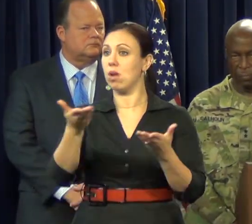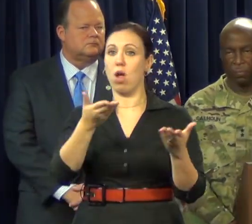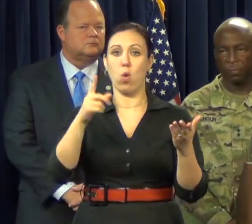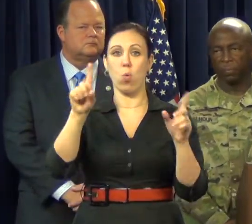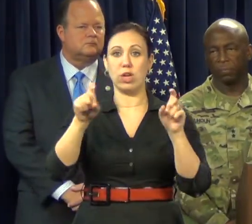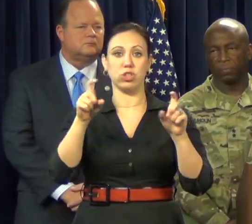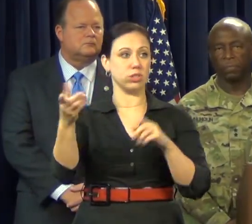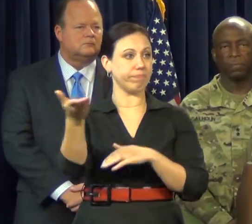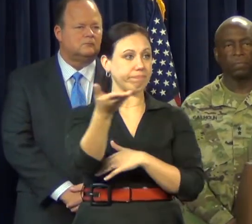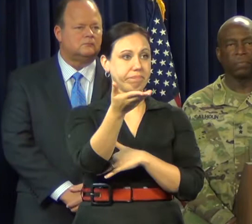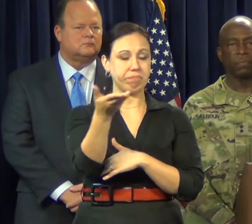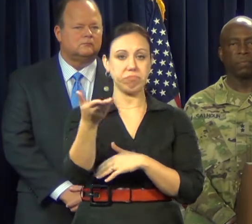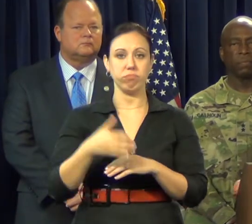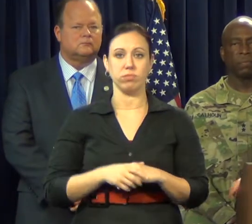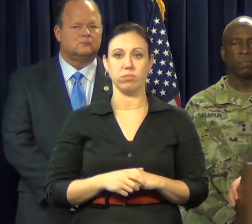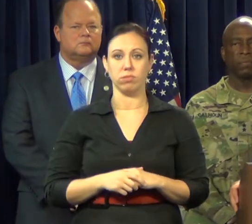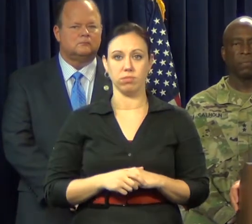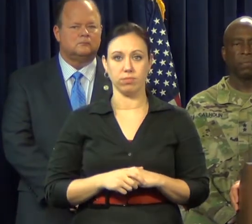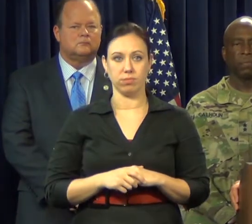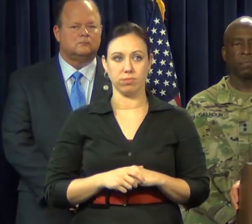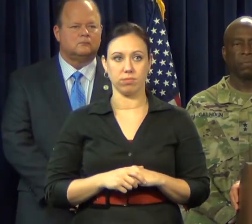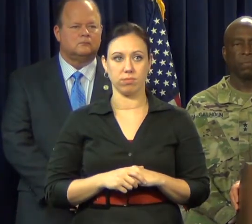has.